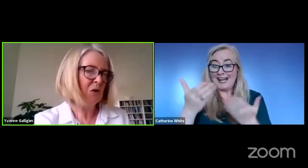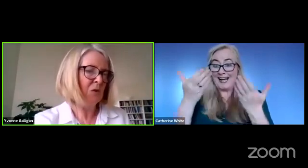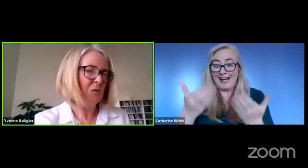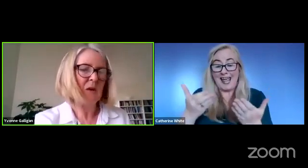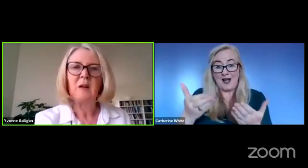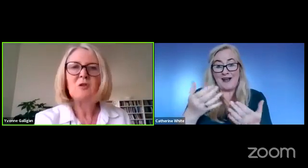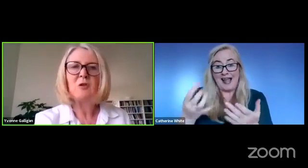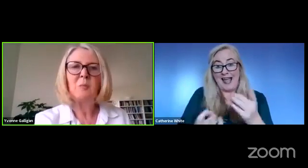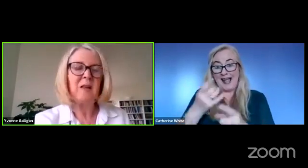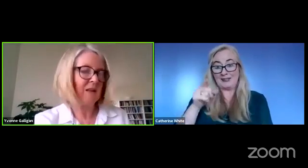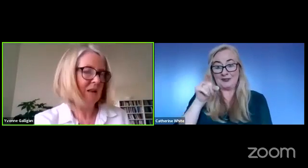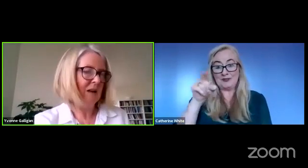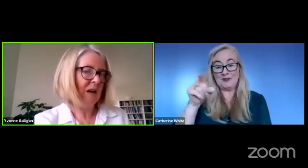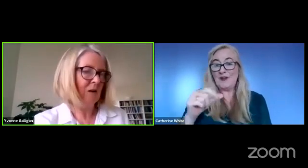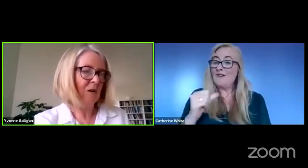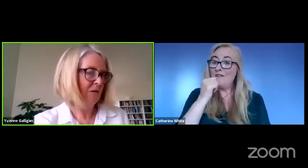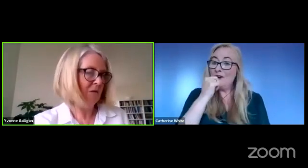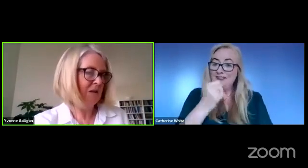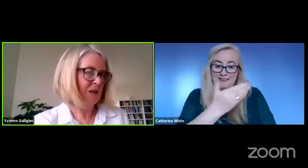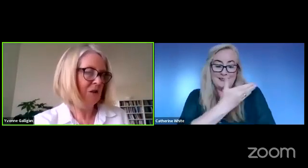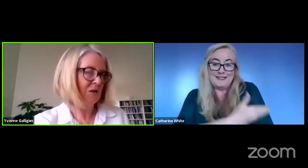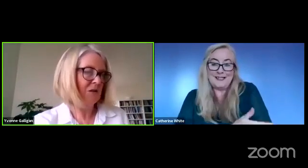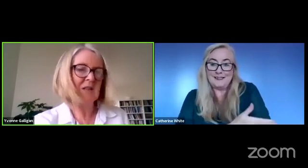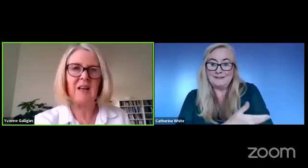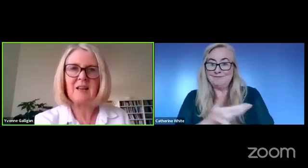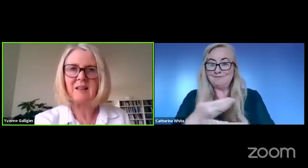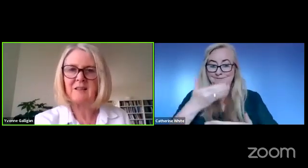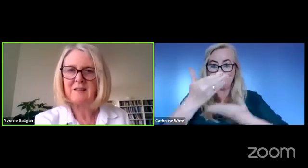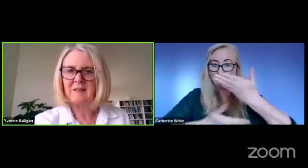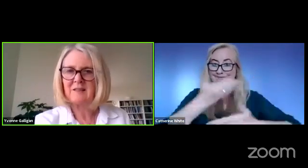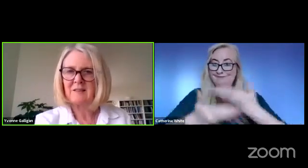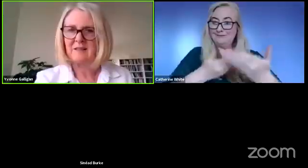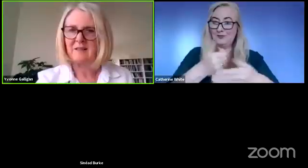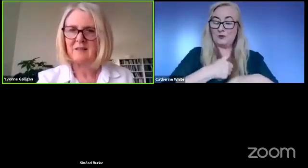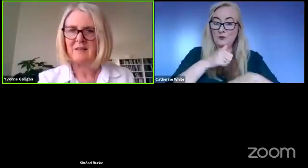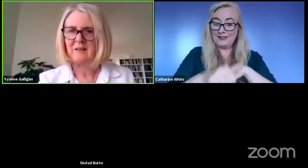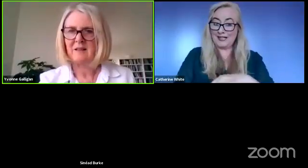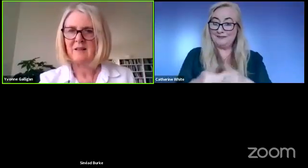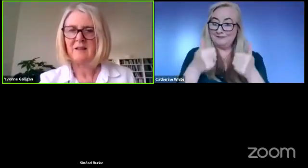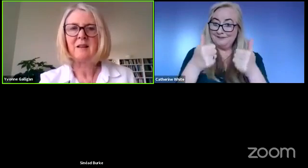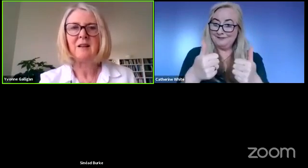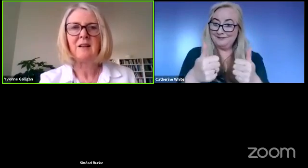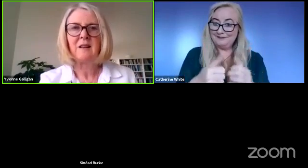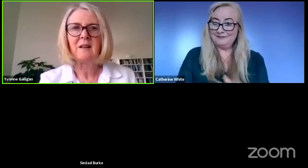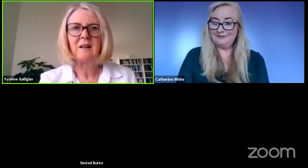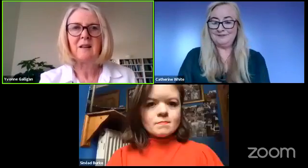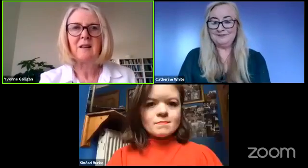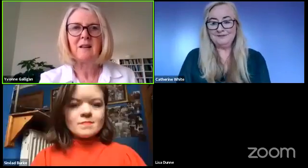First to you to begin our conversation today.